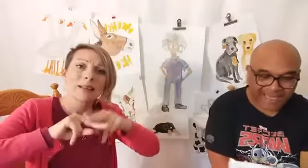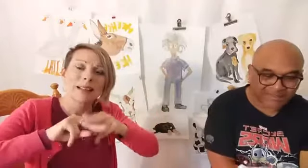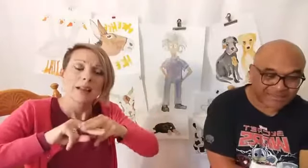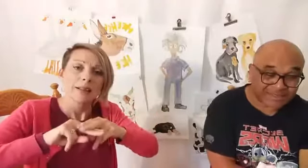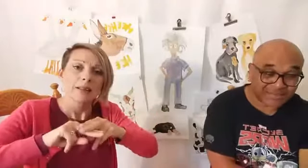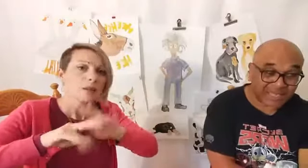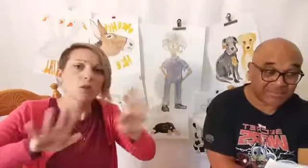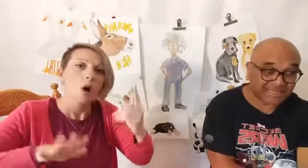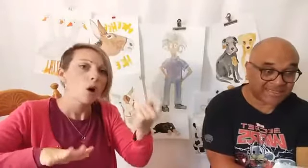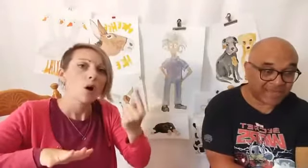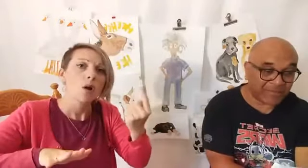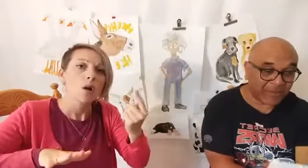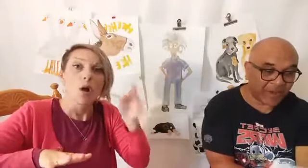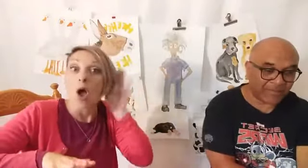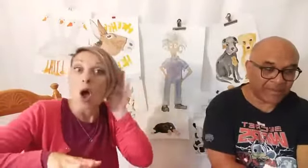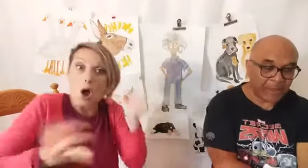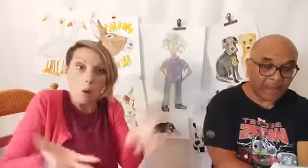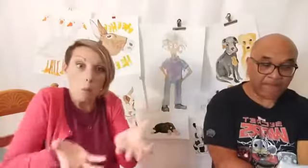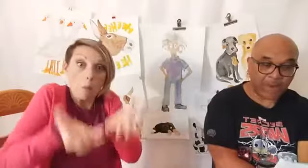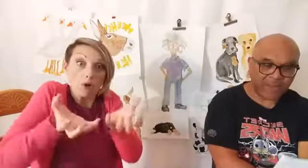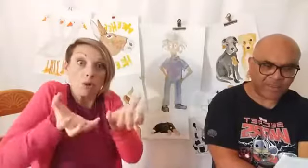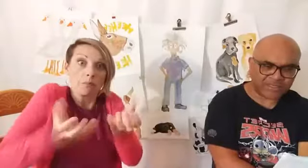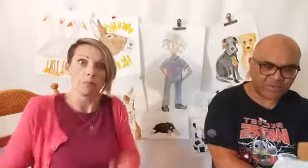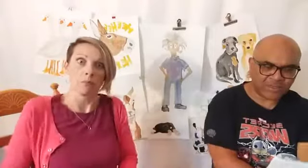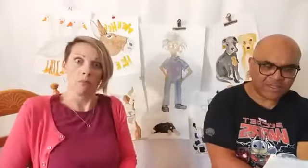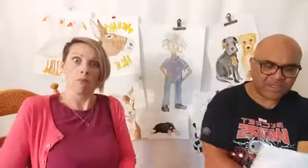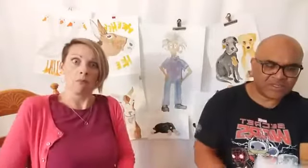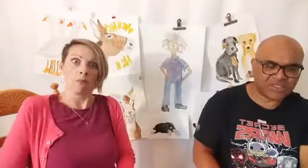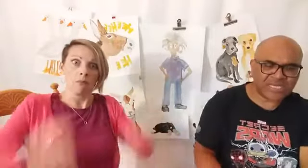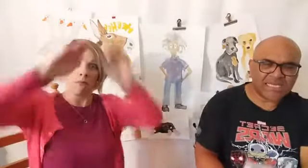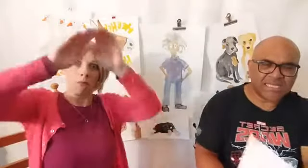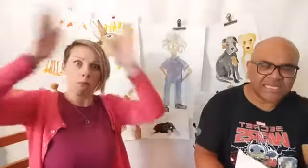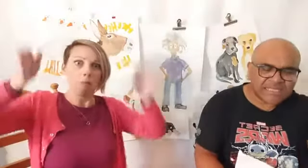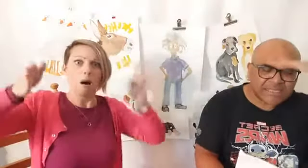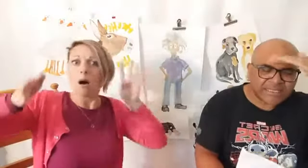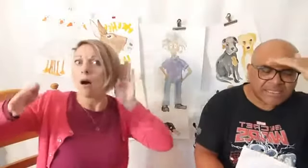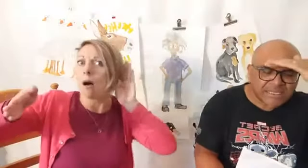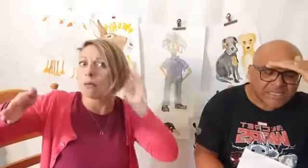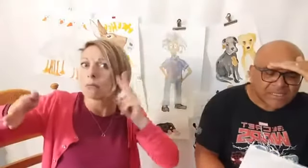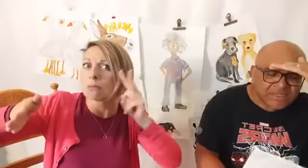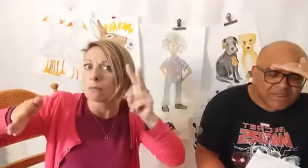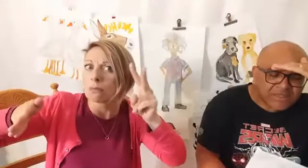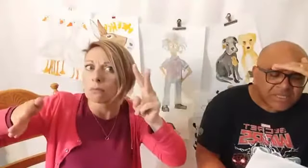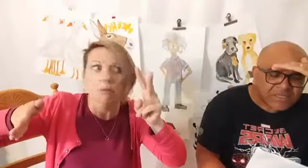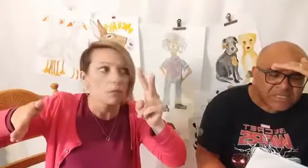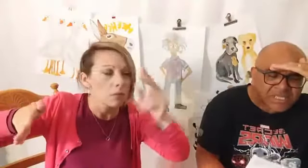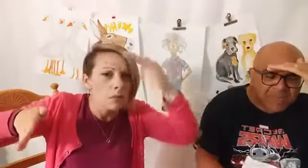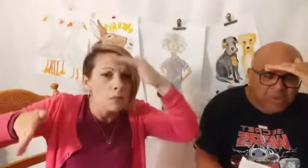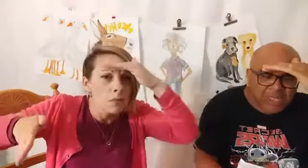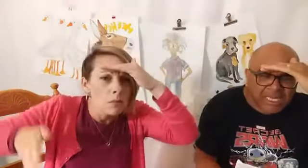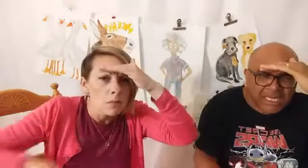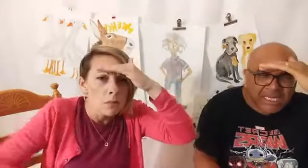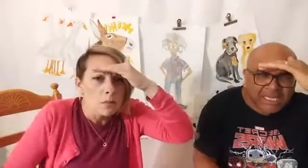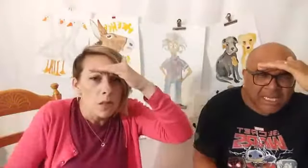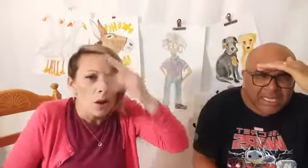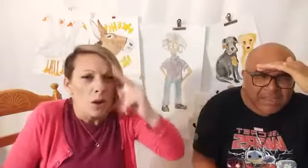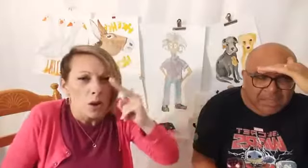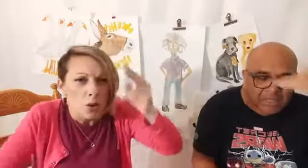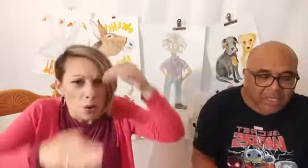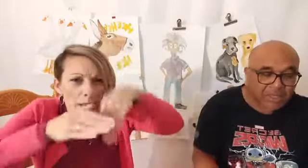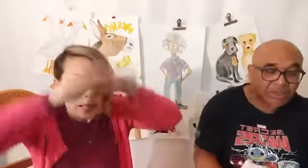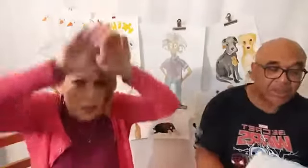came suddenly out of the barn, and Pyweasel shaded his eyes so he could see more clearly